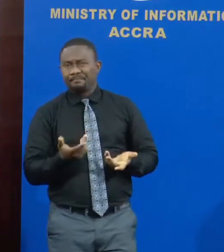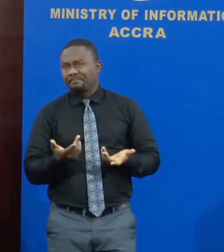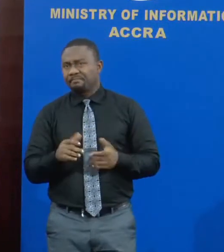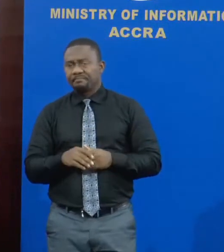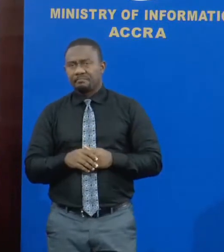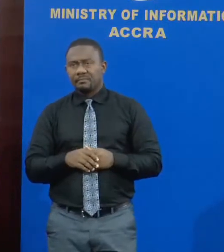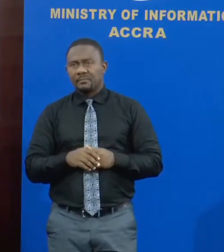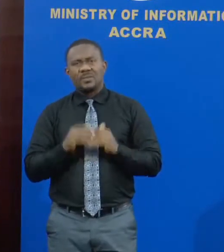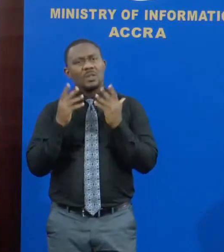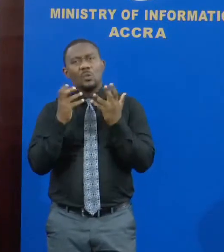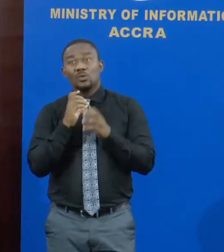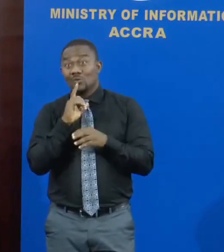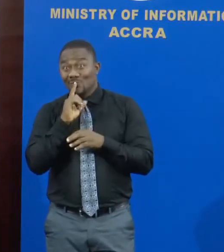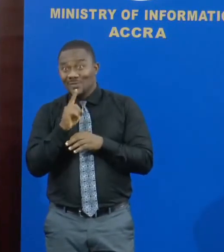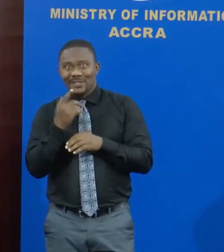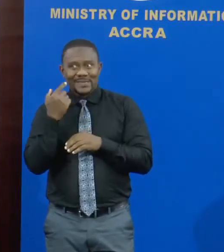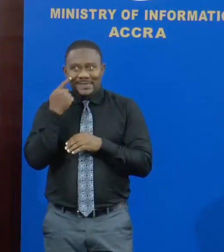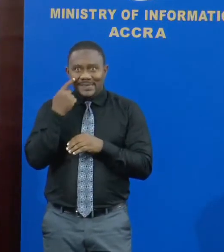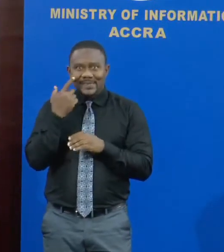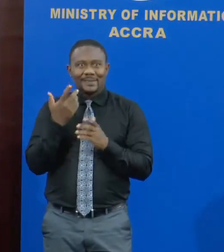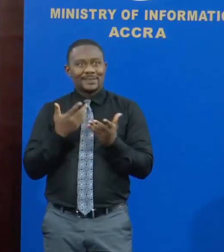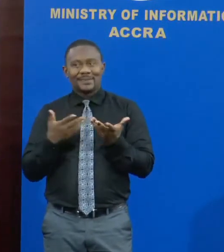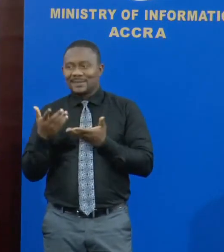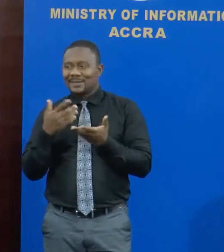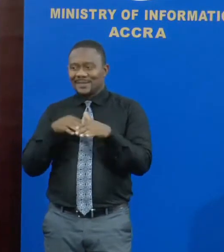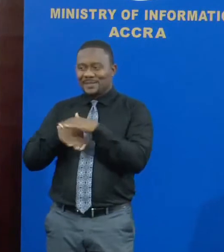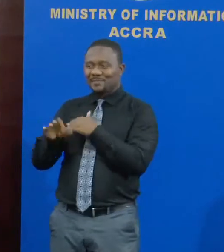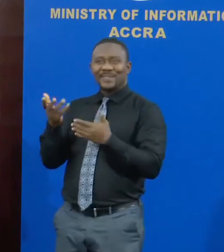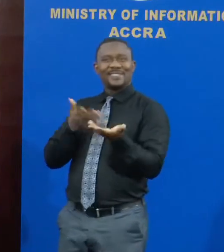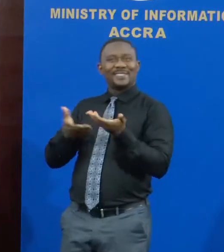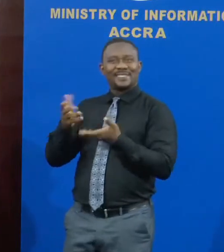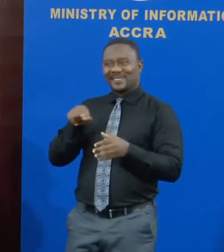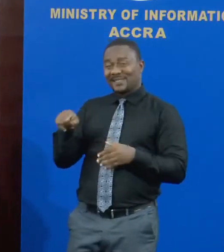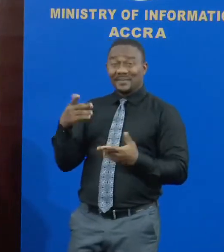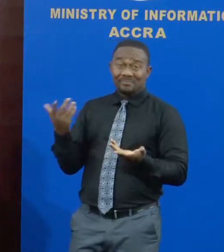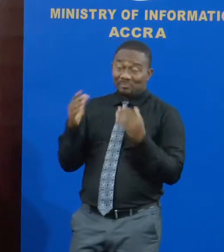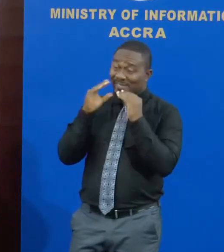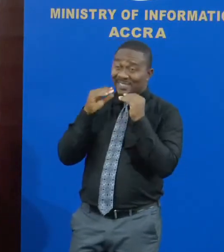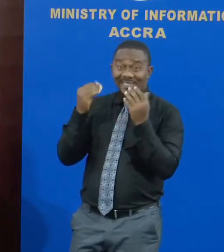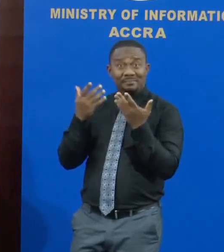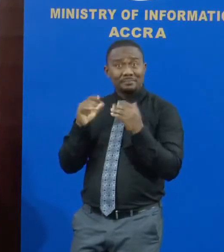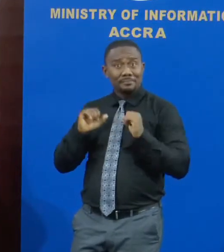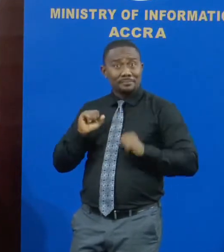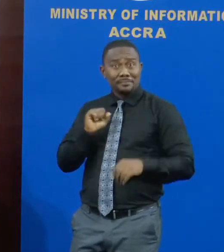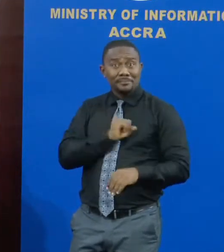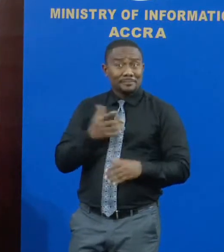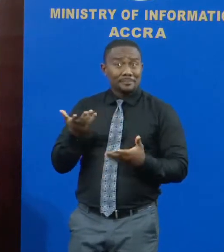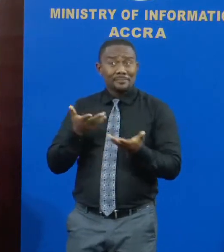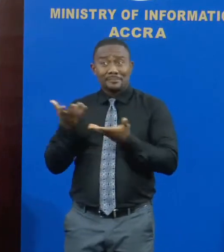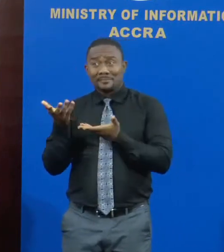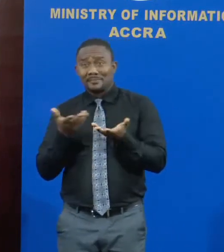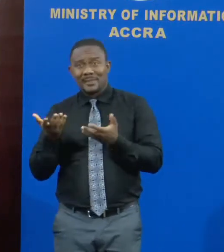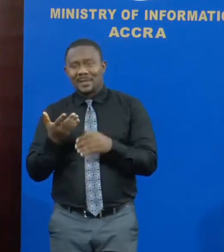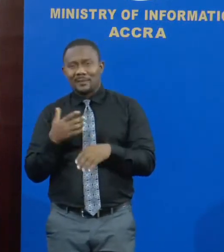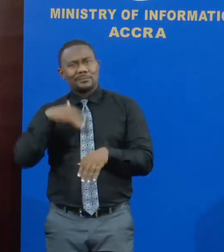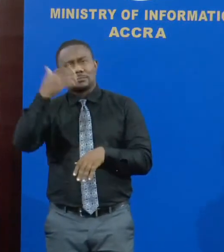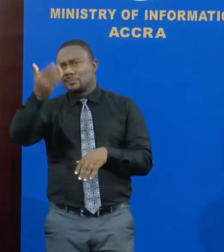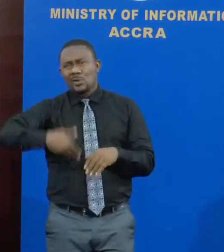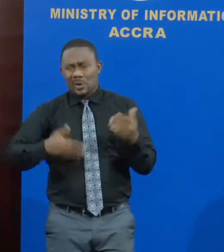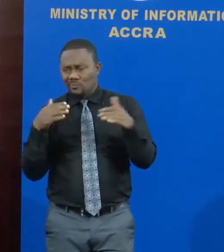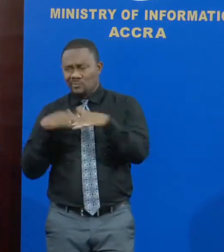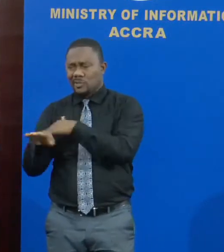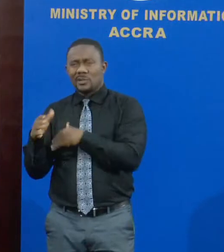like to see and interact with the friendly staff that we have at SNIT. And so you are very welcome to come to